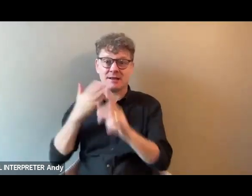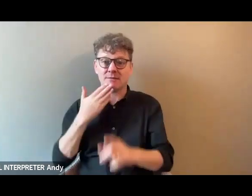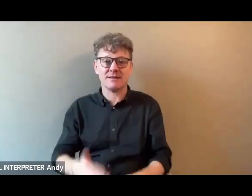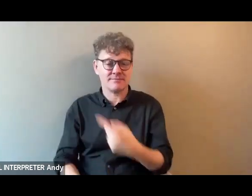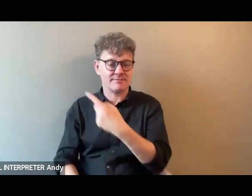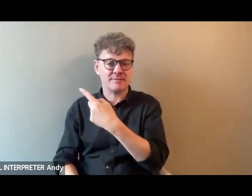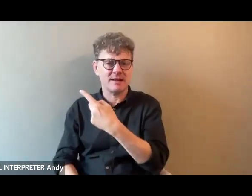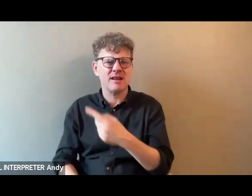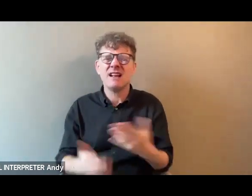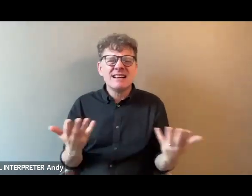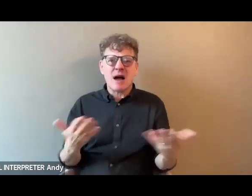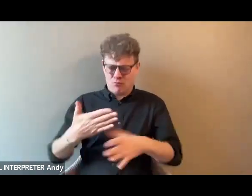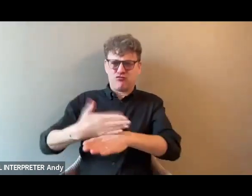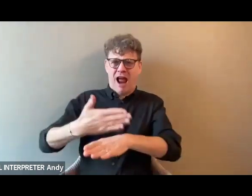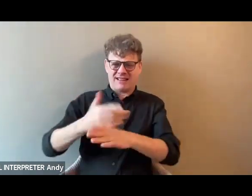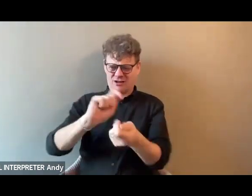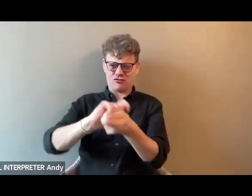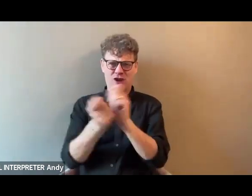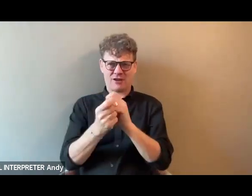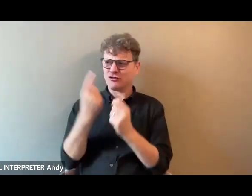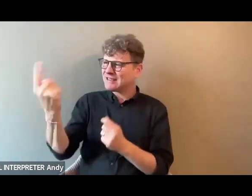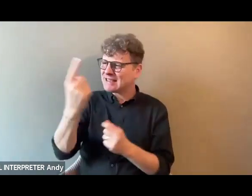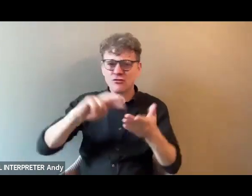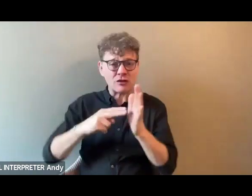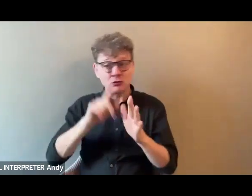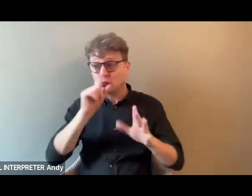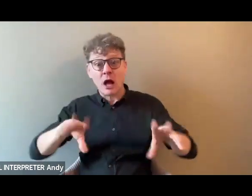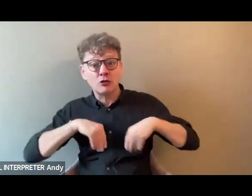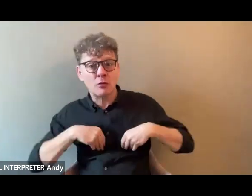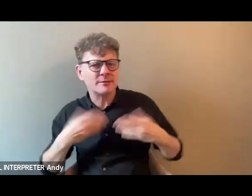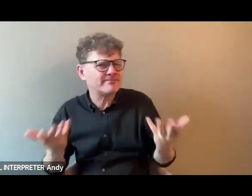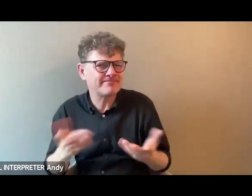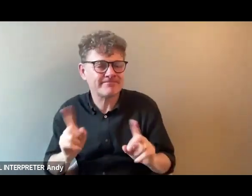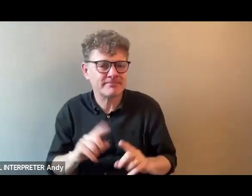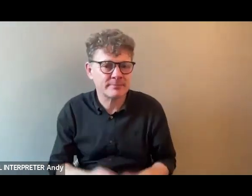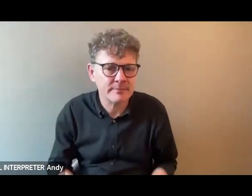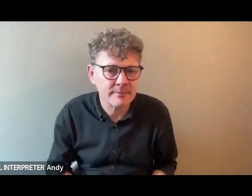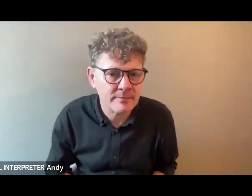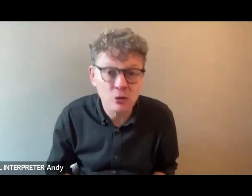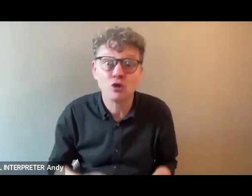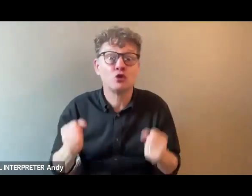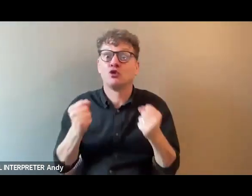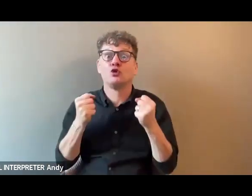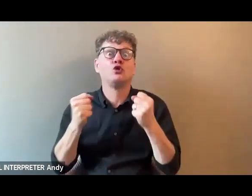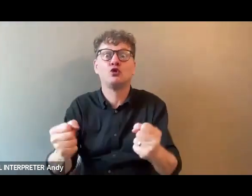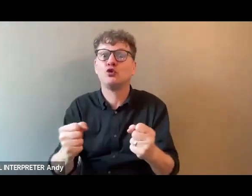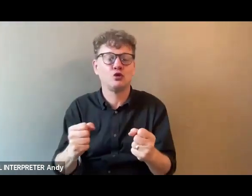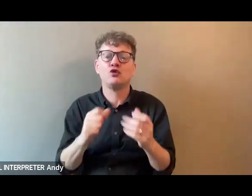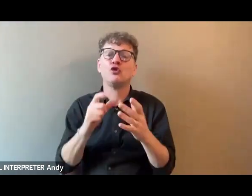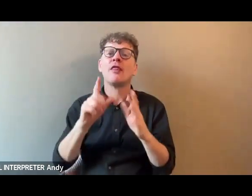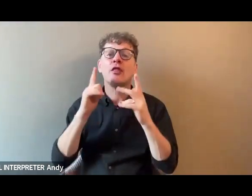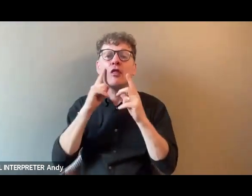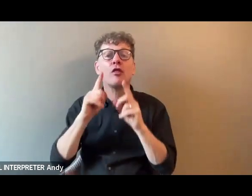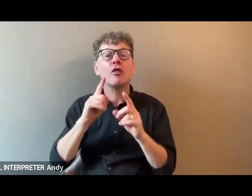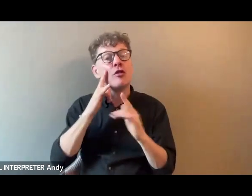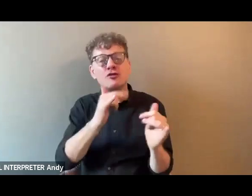what practical changes should organisations adopt? Bluntly, do it. Please do our survey. And